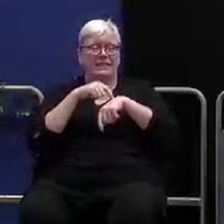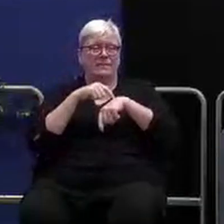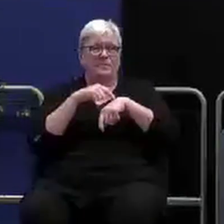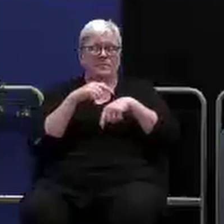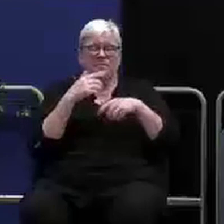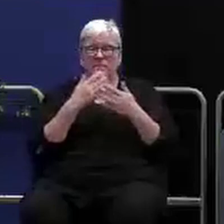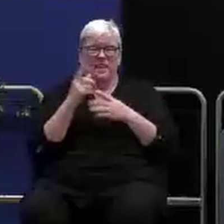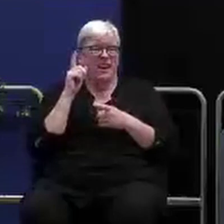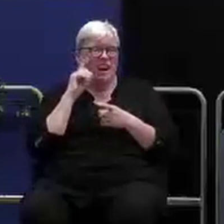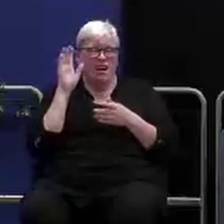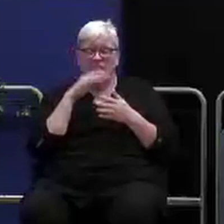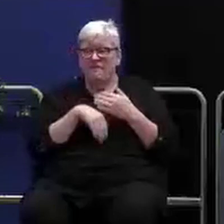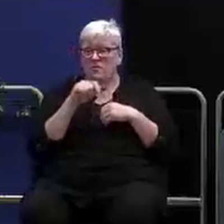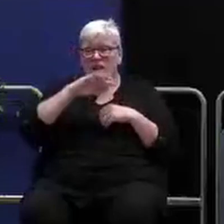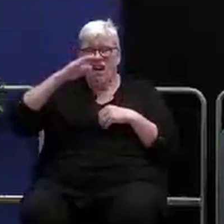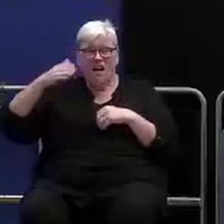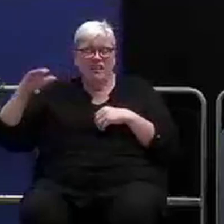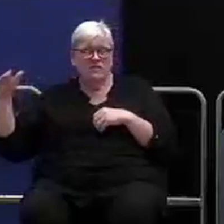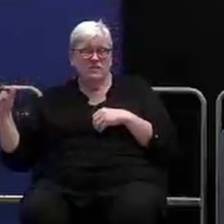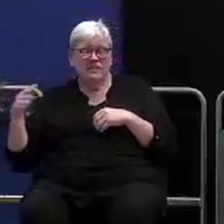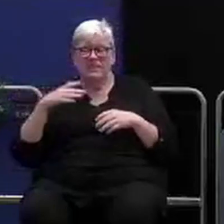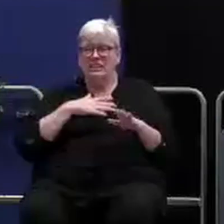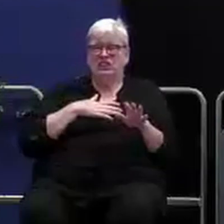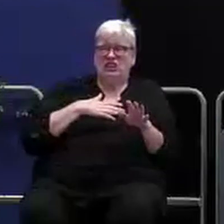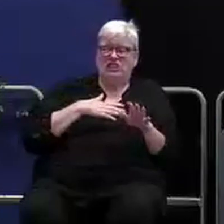just a girl from the sticks. I feign outrage.